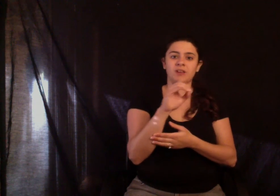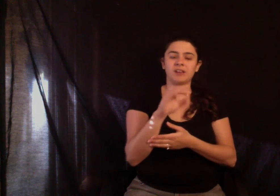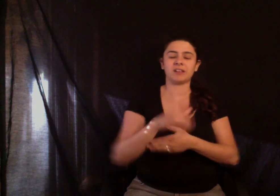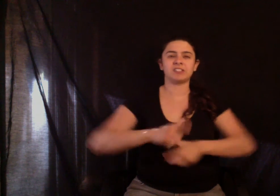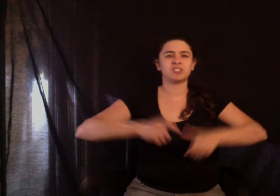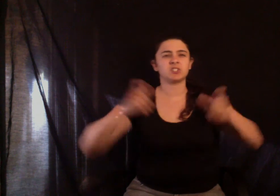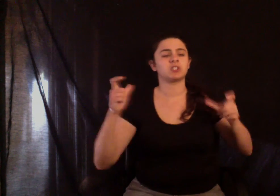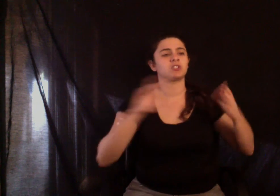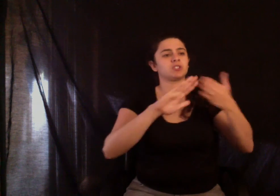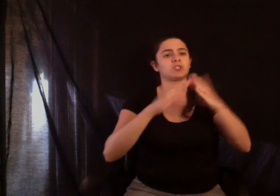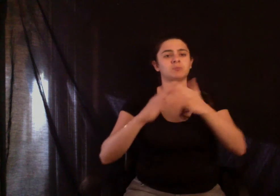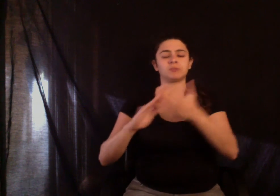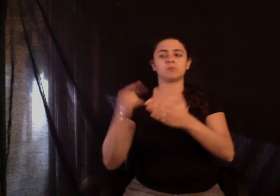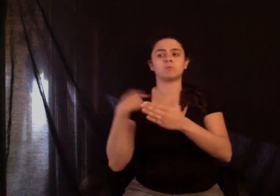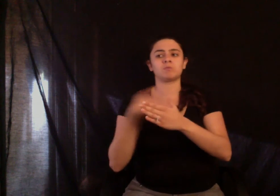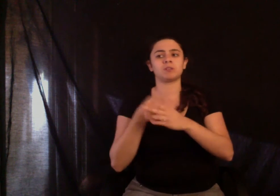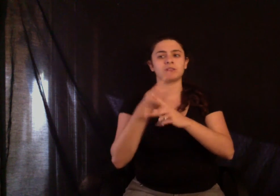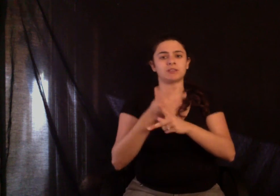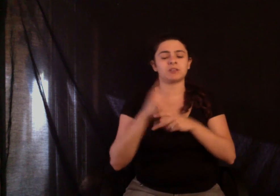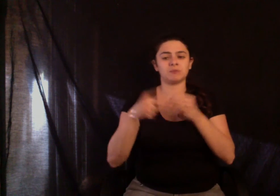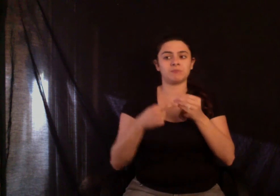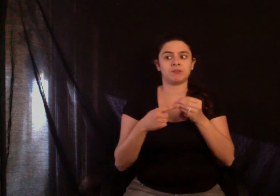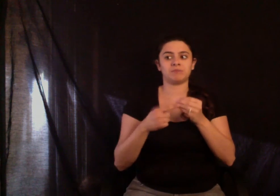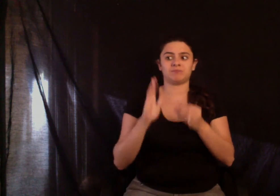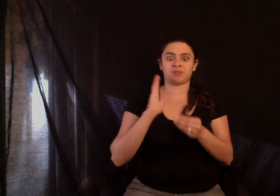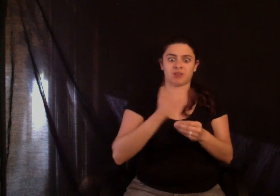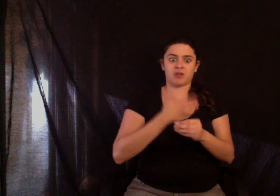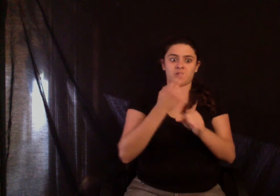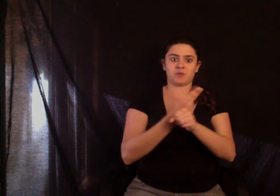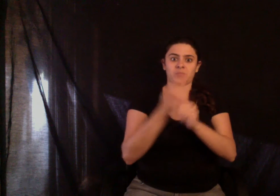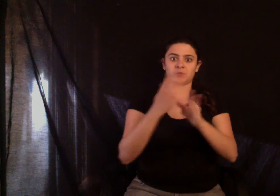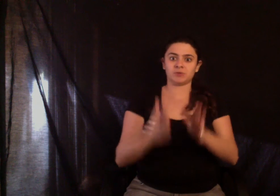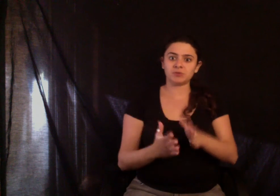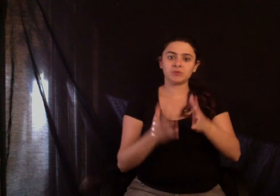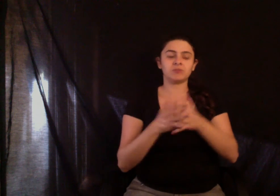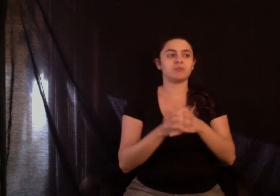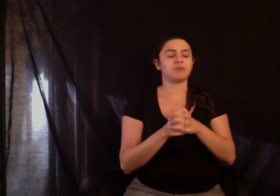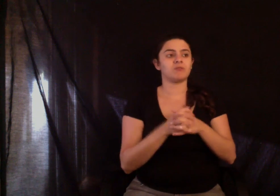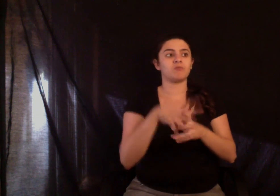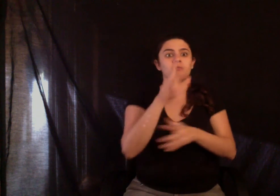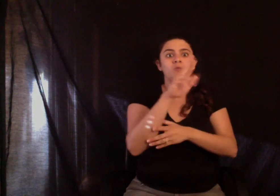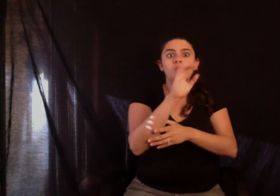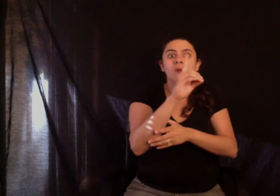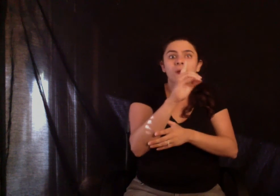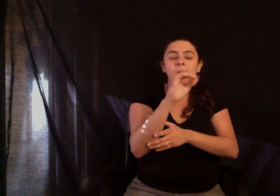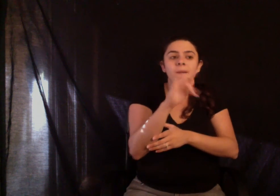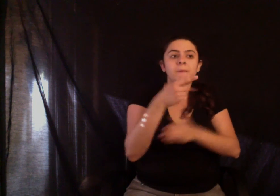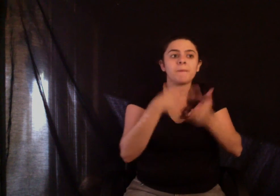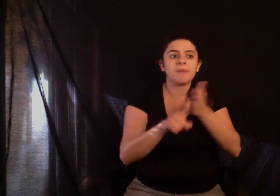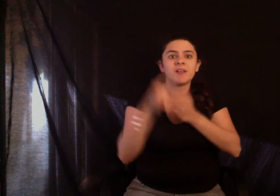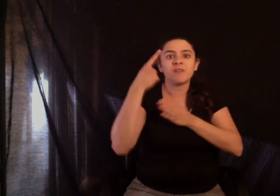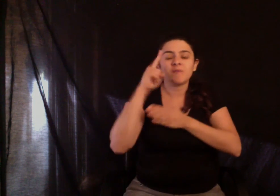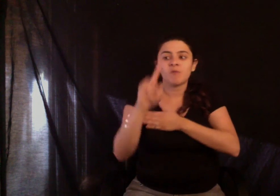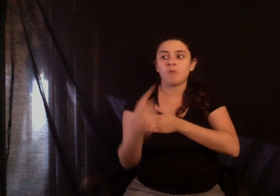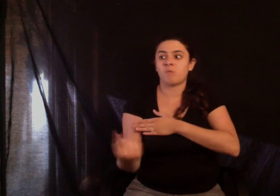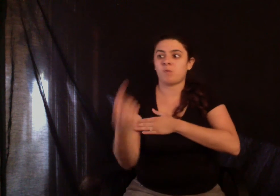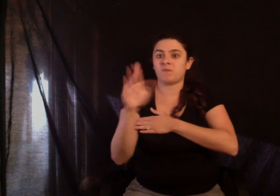paid for one of their highly esteemed moderators' funerals. And I mean, if Reddit isn't a community, then I'll eat